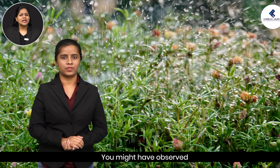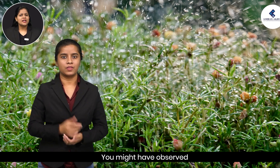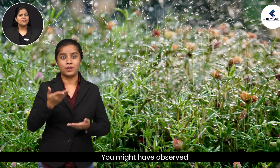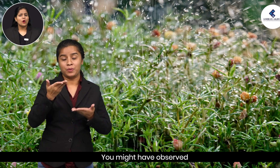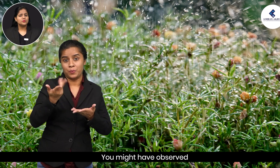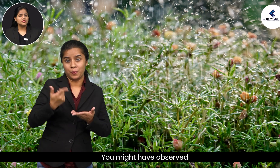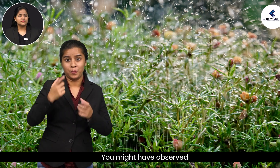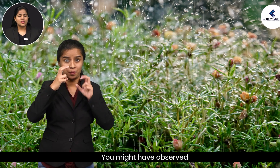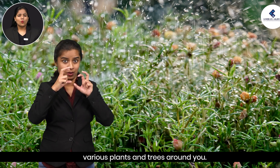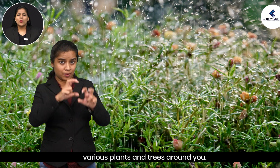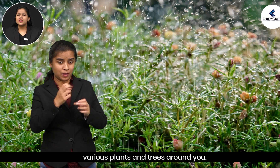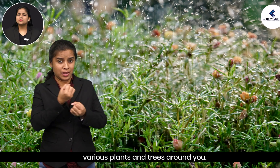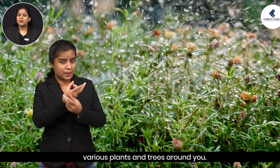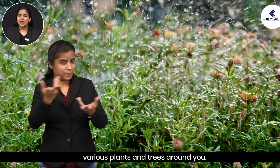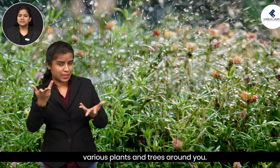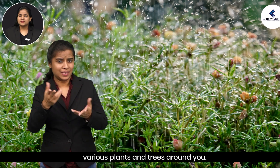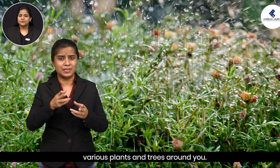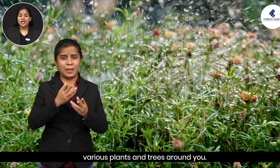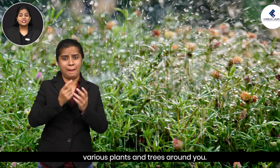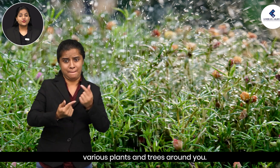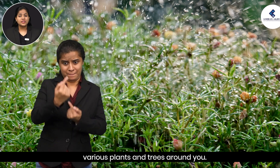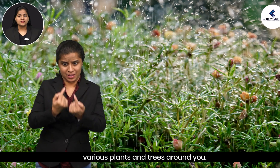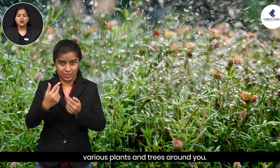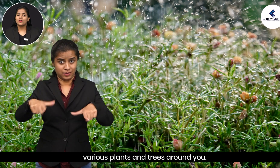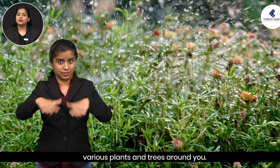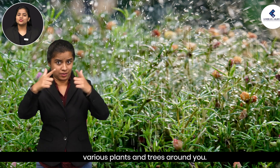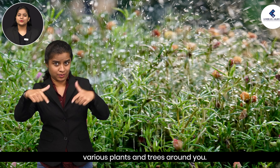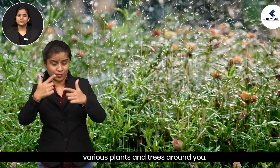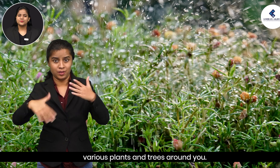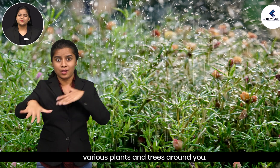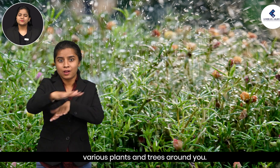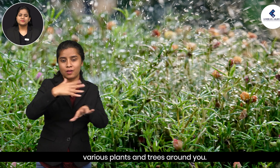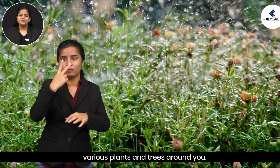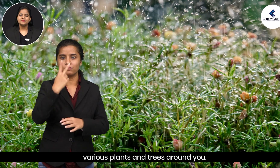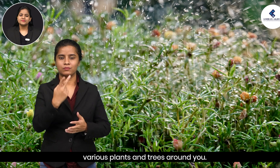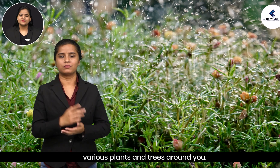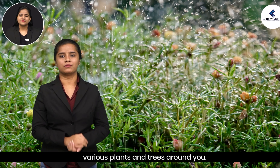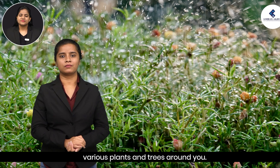You might have observed various plants and trees around you.